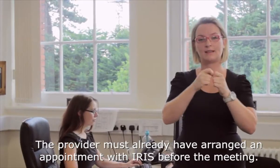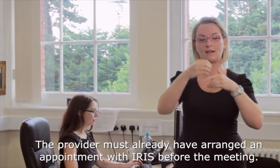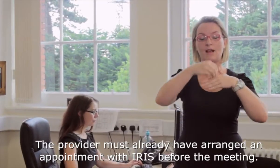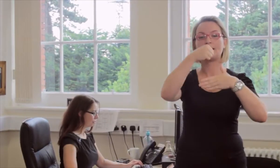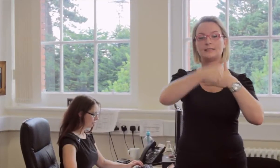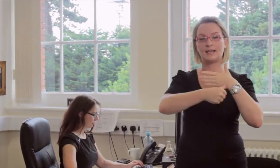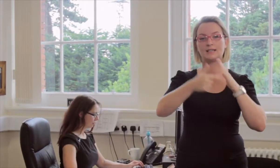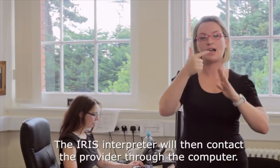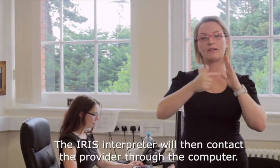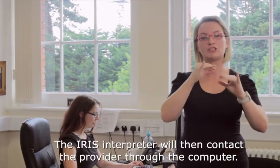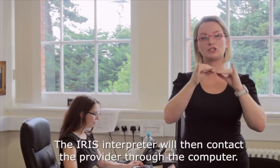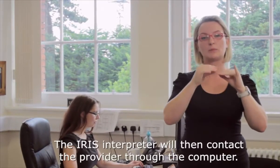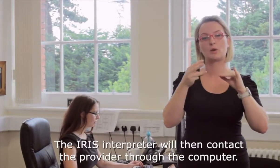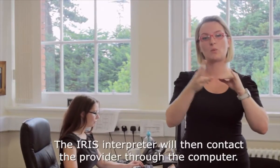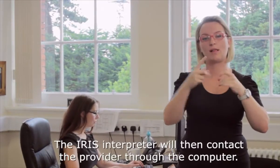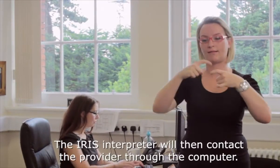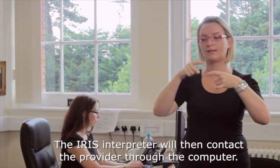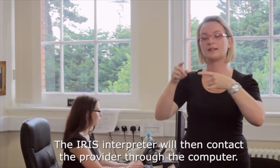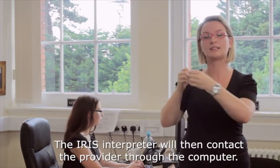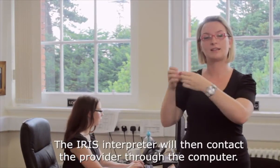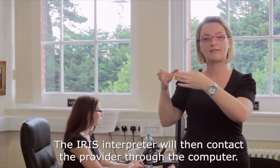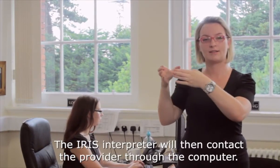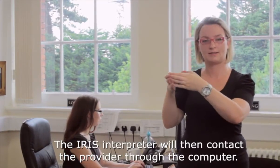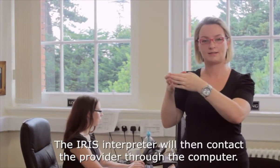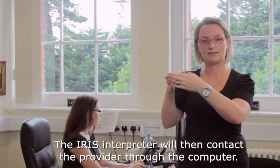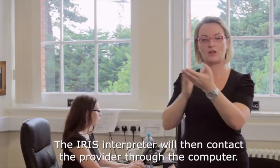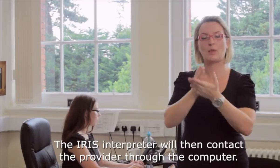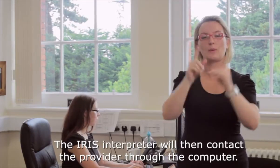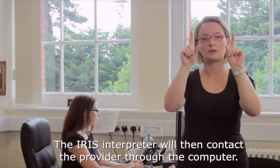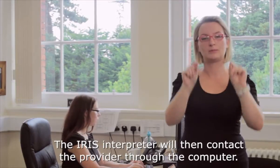the meeting. The IRIS interpreter will then contact the provider through the computer.